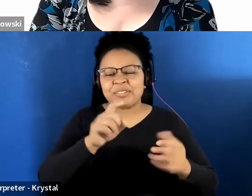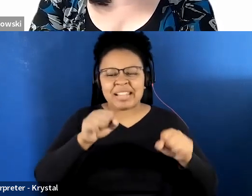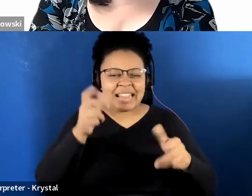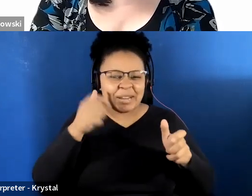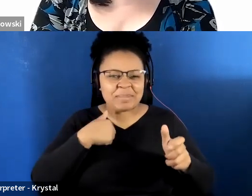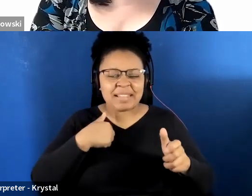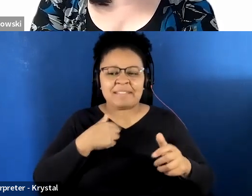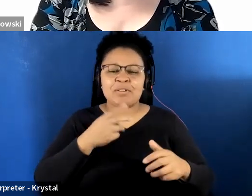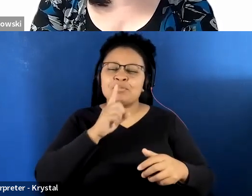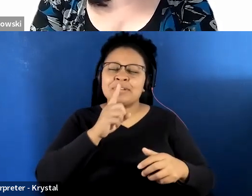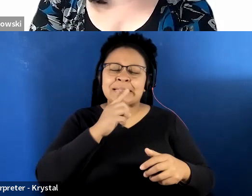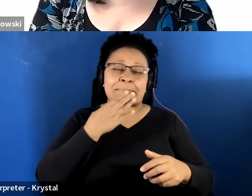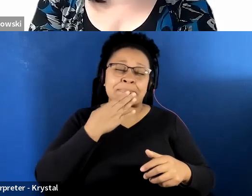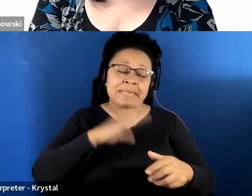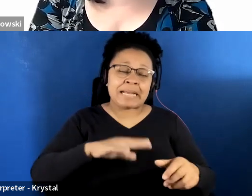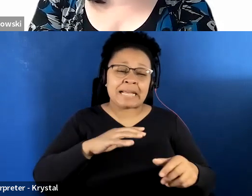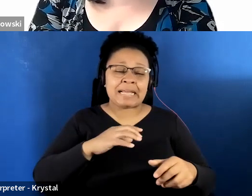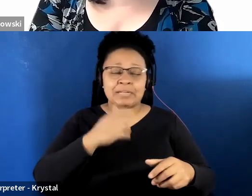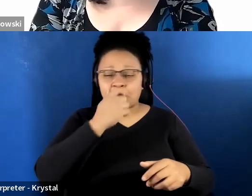I have a really bad cold.